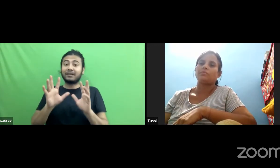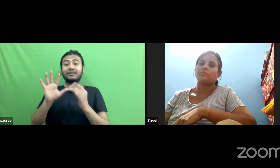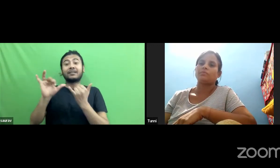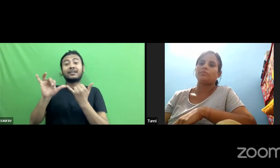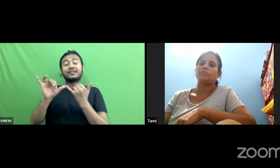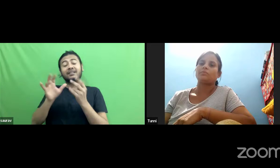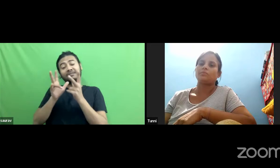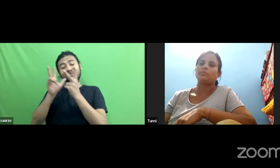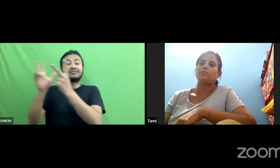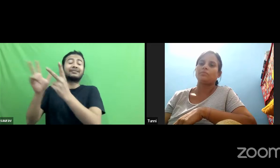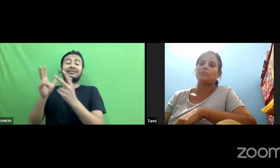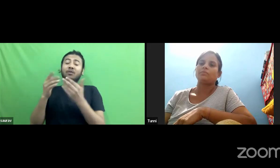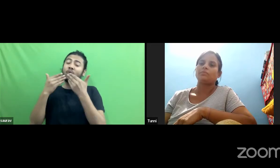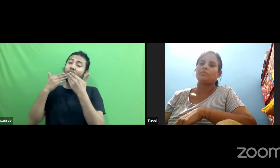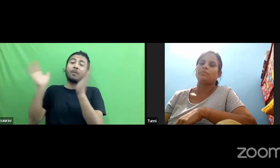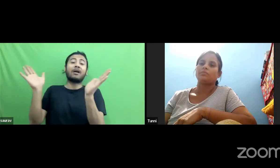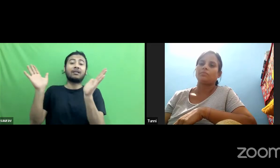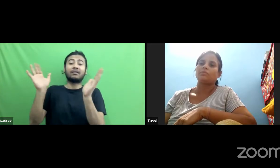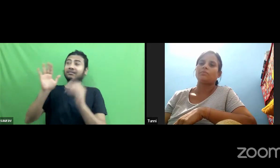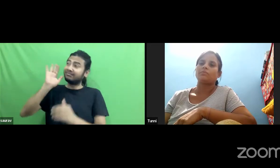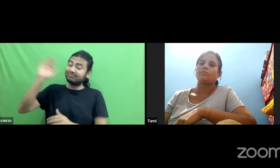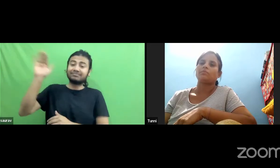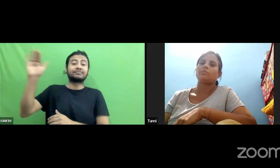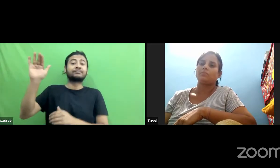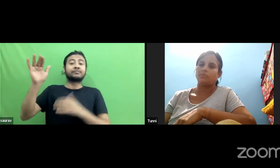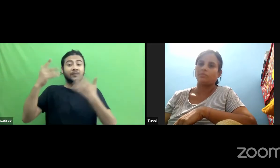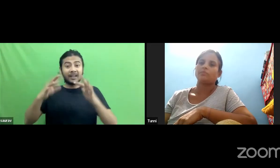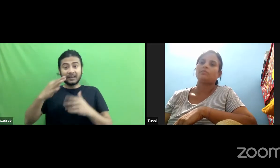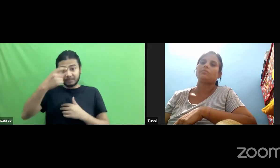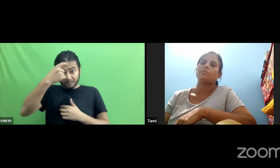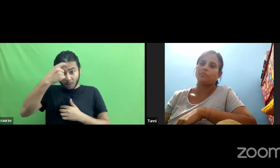some problem in our life, you request Krishna, your problem will be solved.